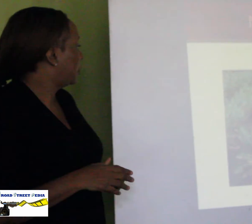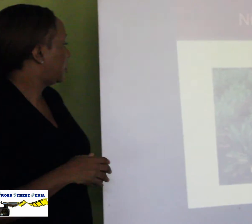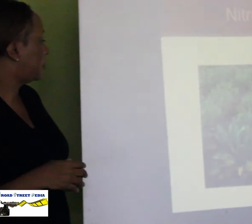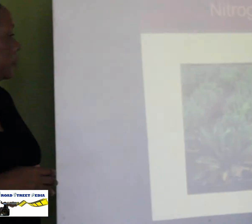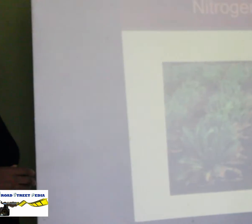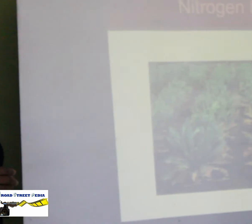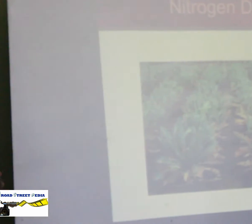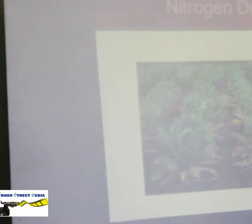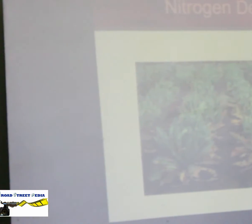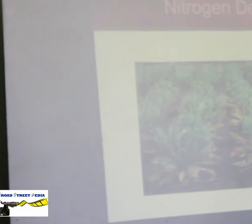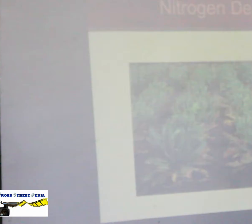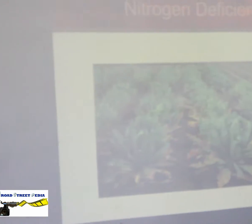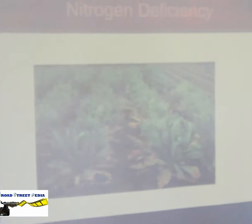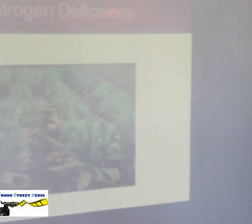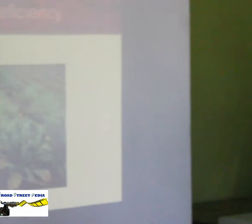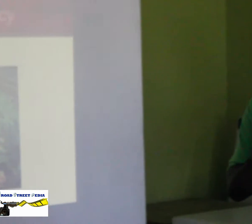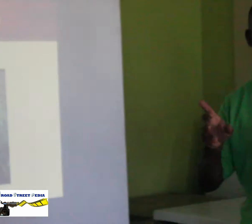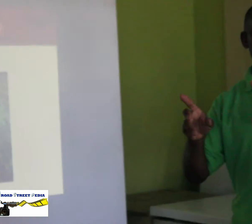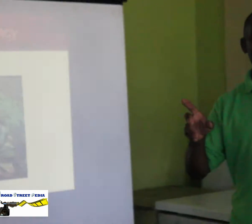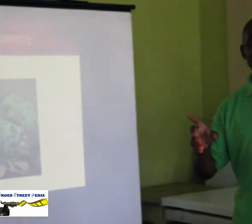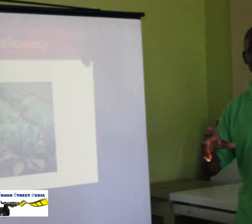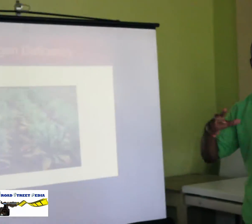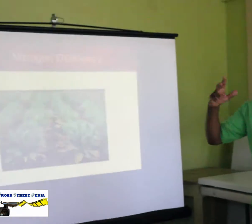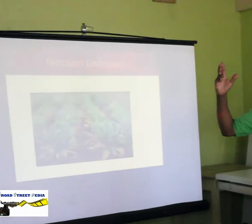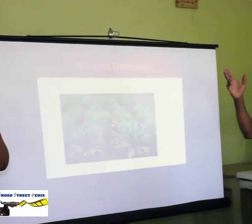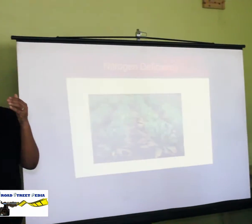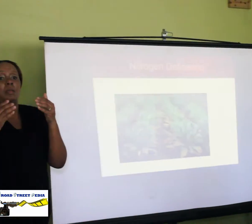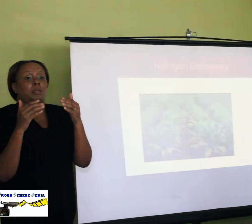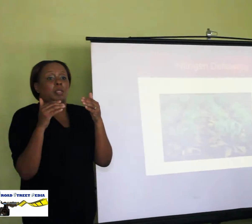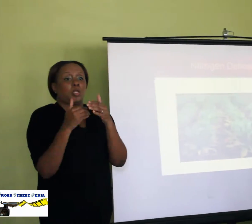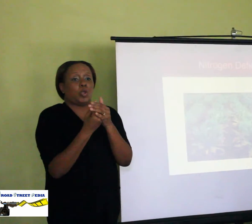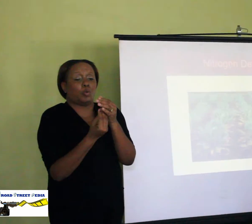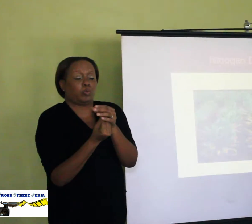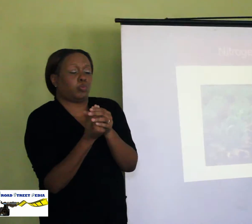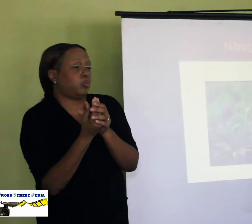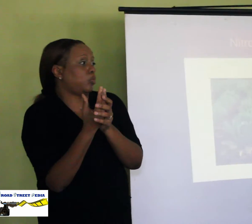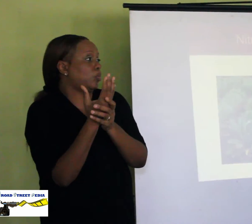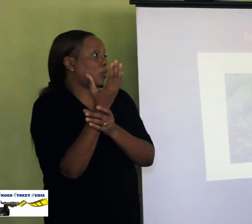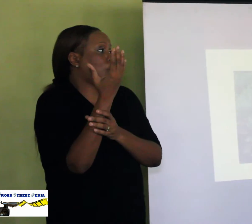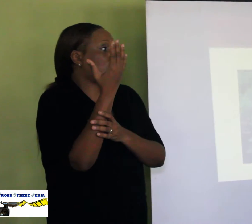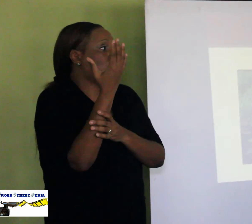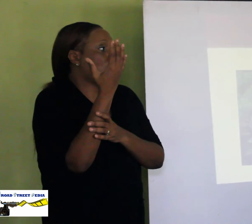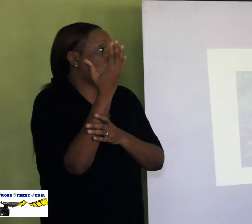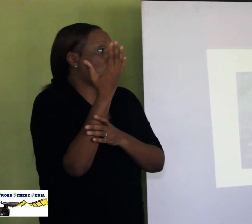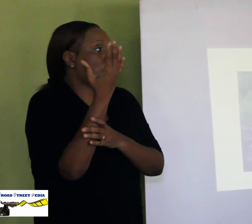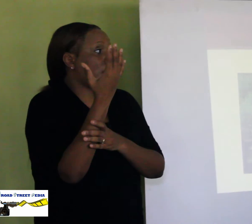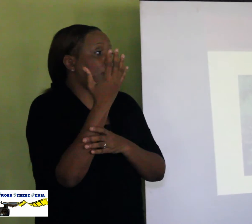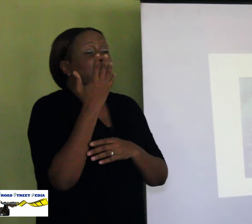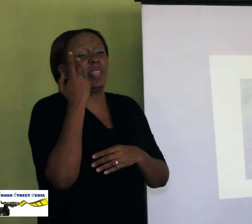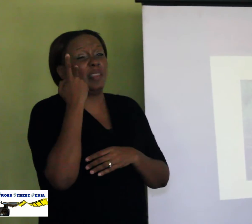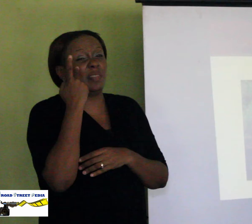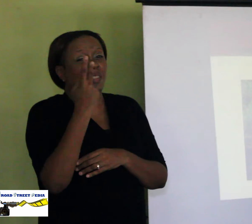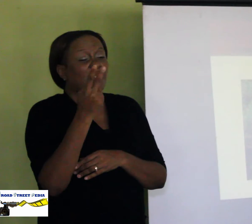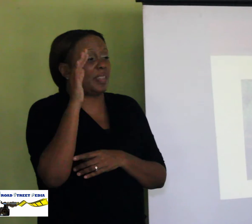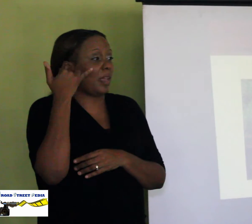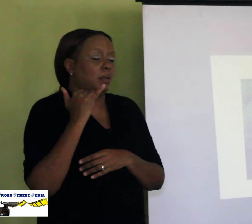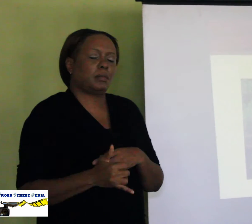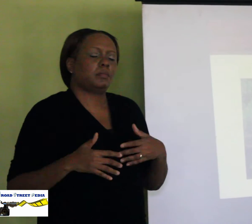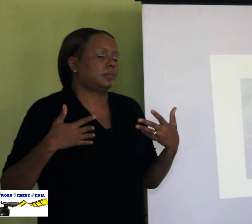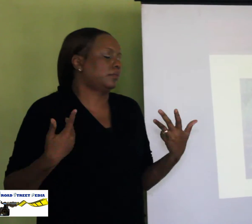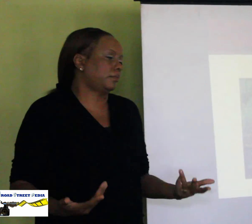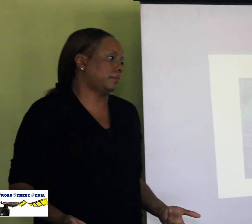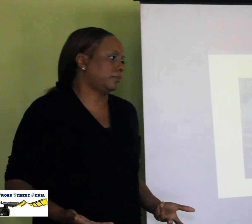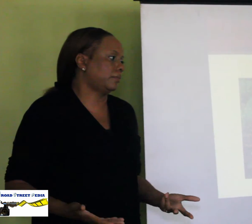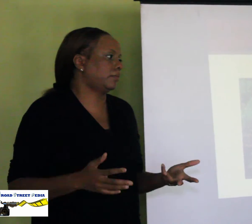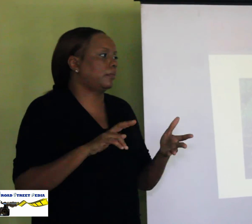we call the flushes, right? When the plant, you the new leaves on a tree, and you see that new leaf looking yellow, that will also indication